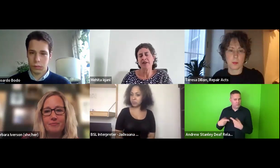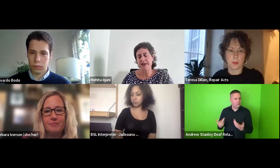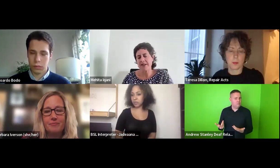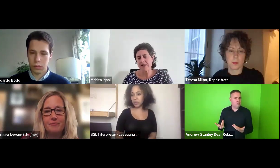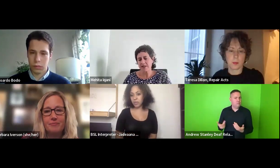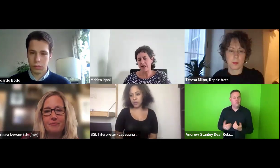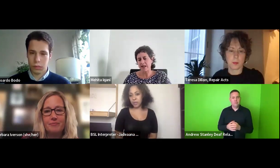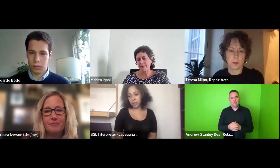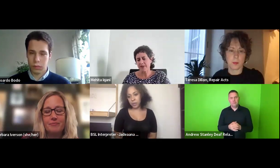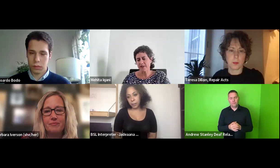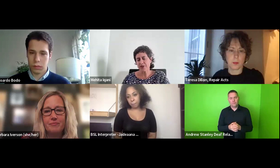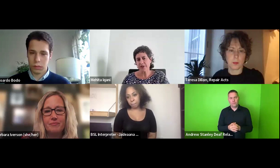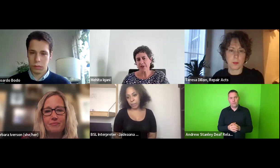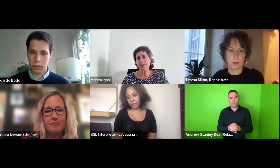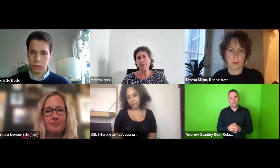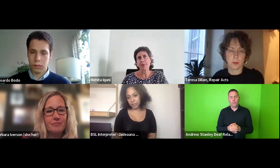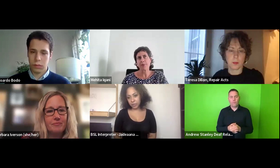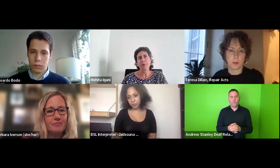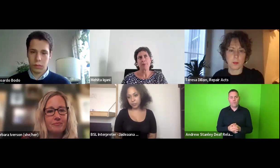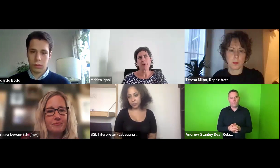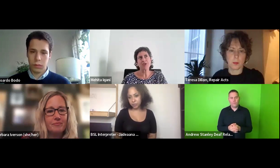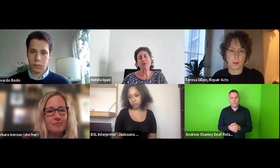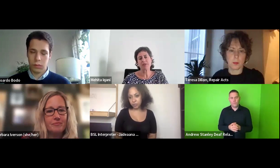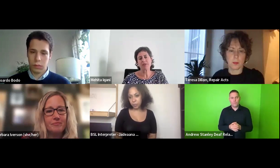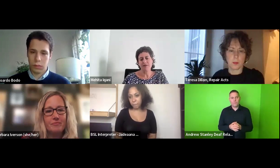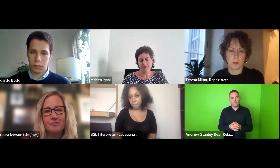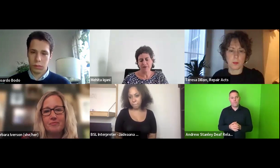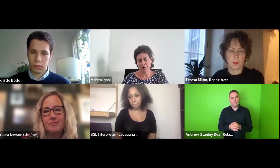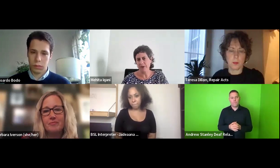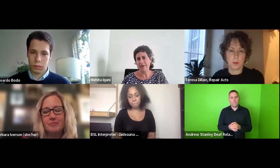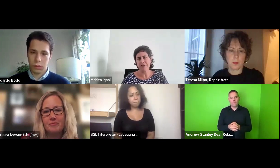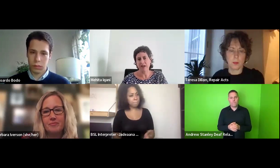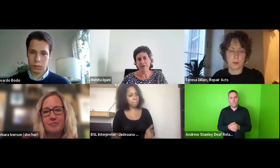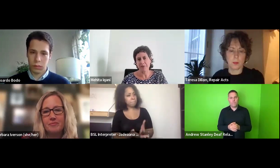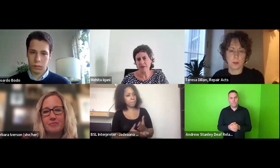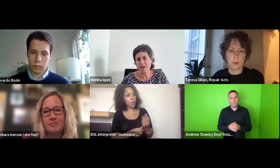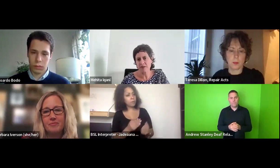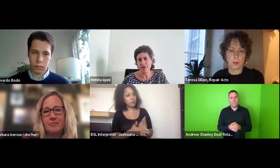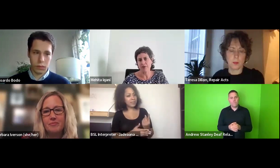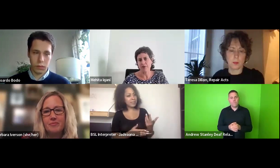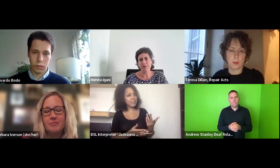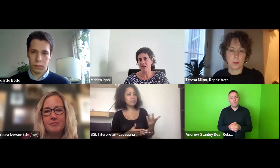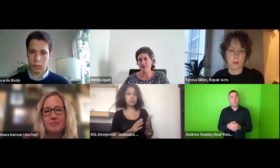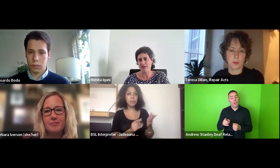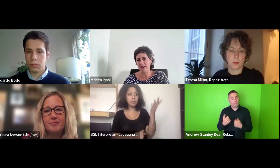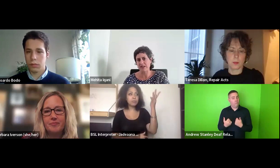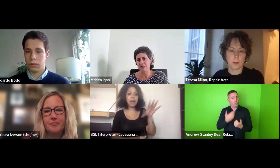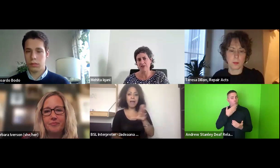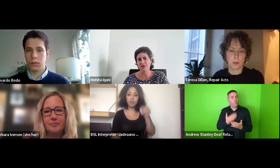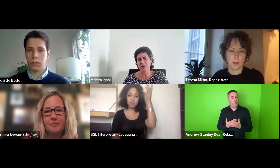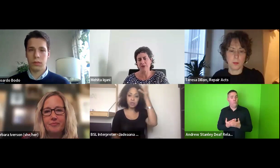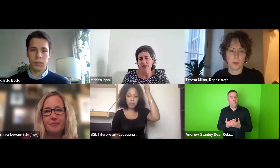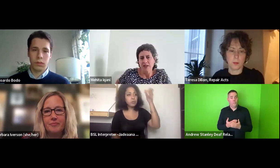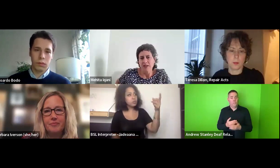I think there is certainly opportunity for African governments to come together